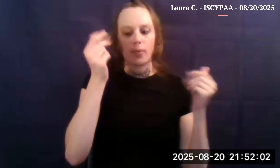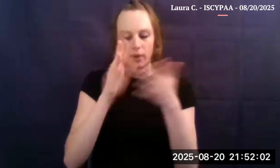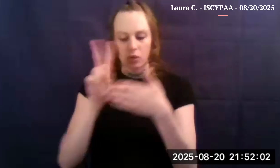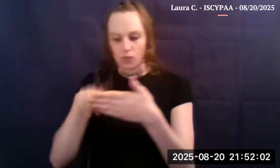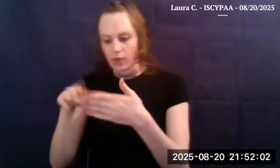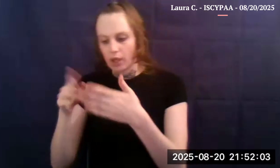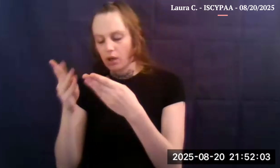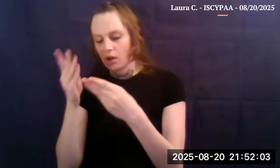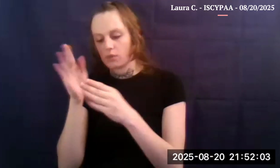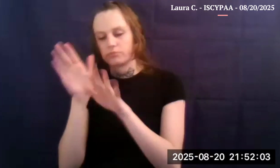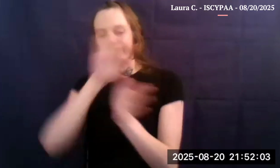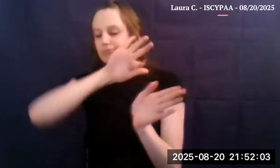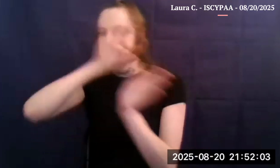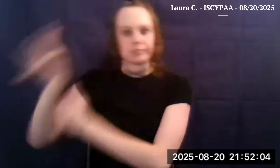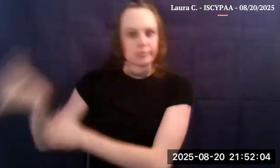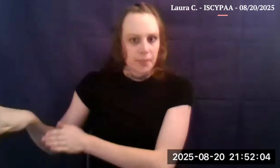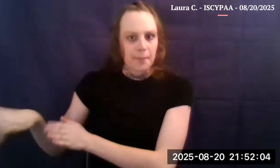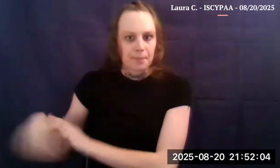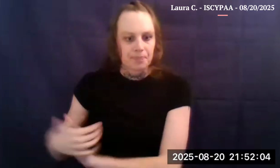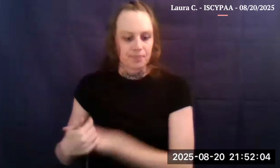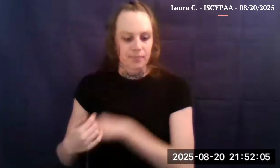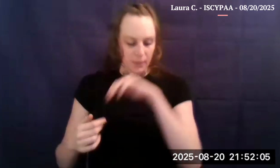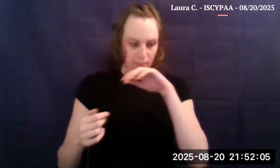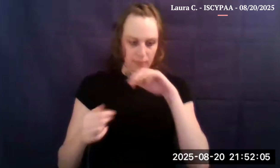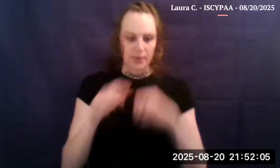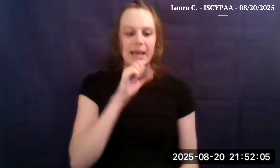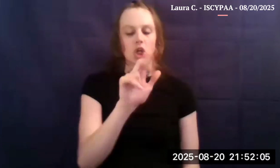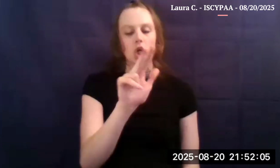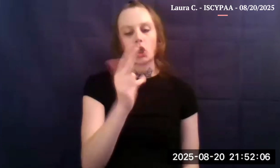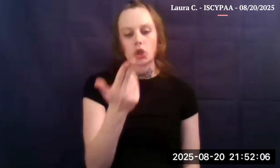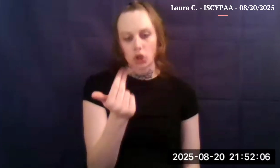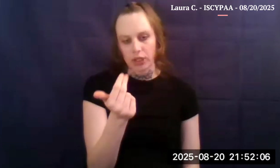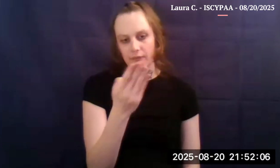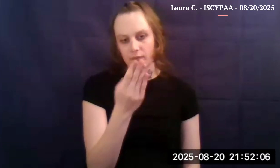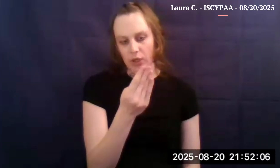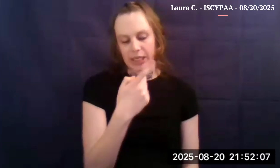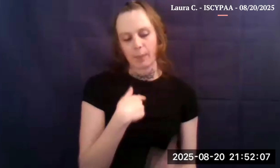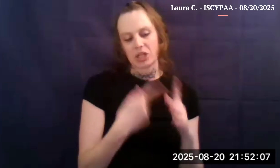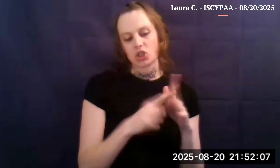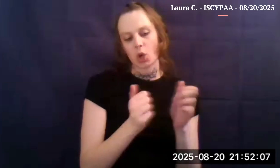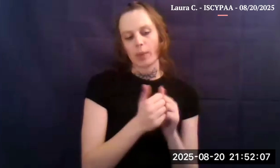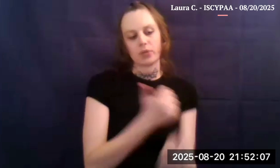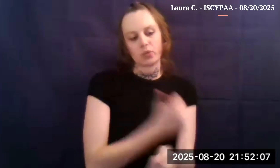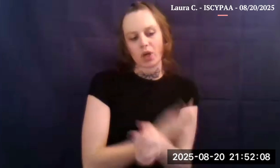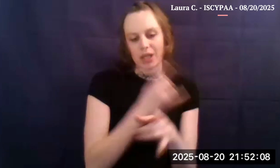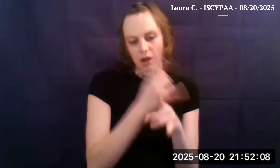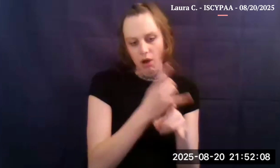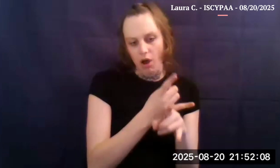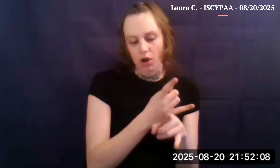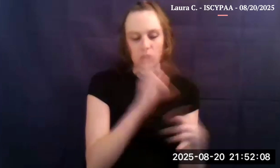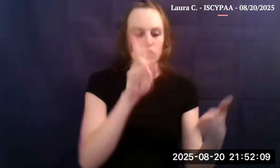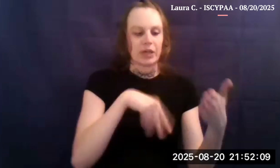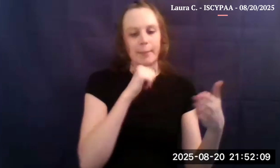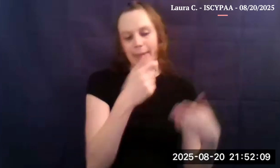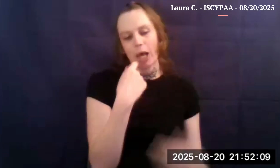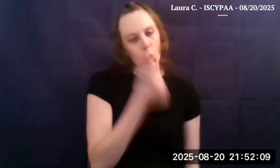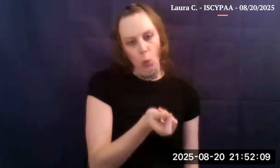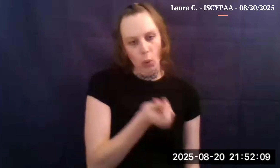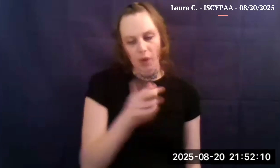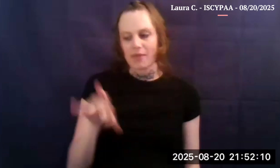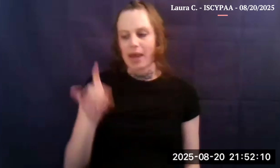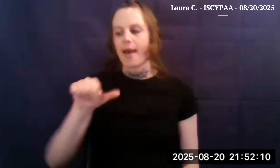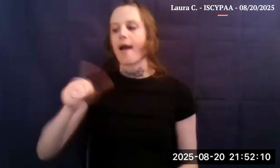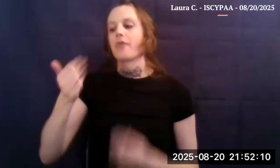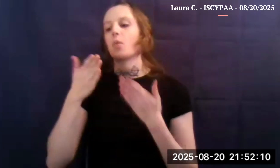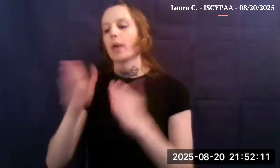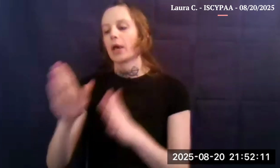13, 14, I started with the drugs and the alcohol, because reading wasn't cool. So I found some other way to escape